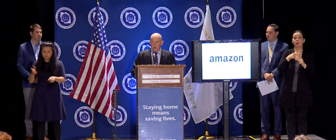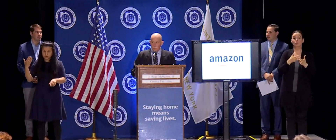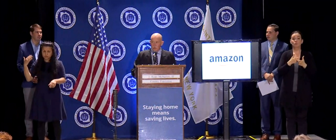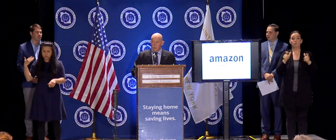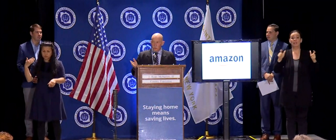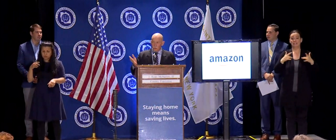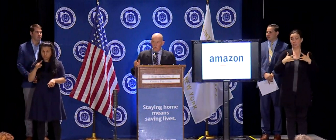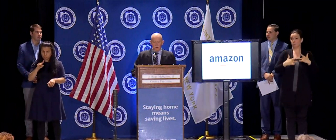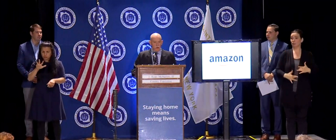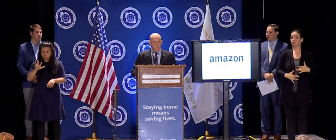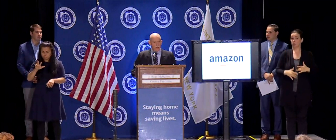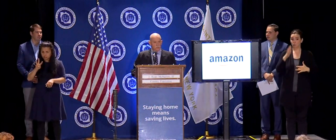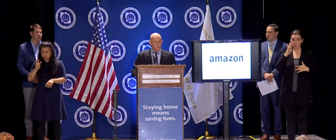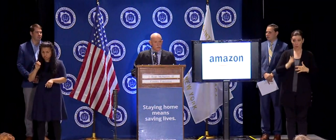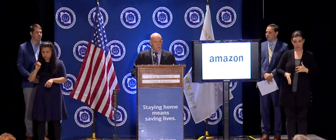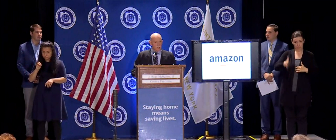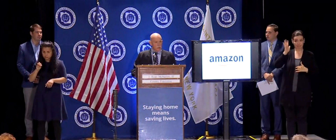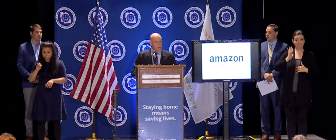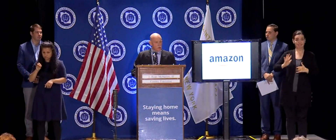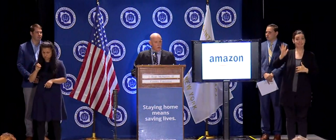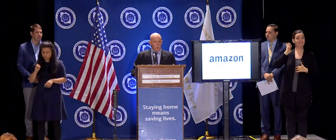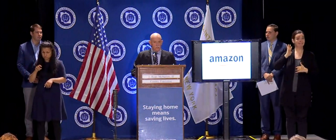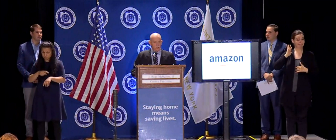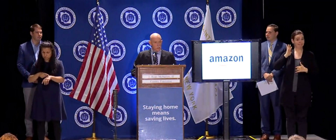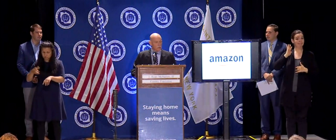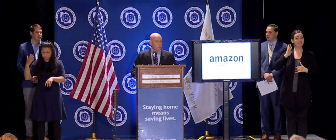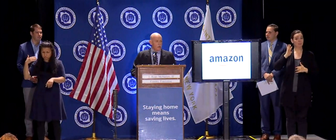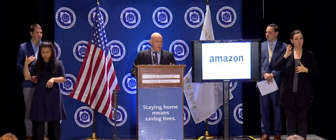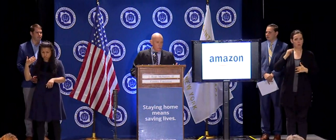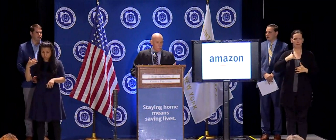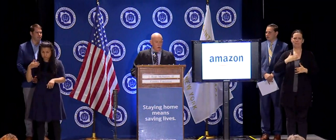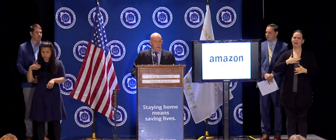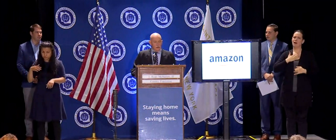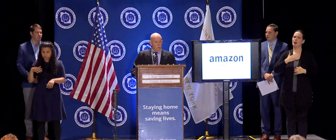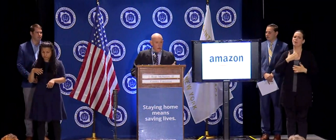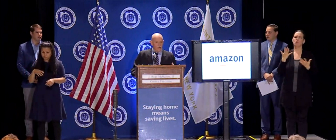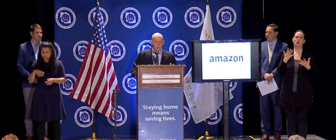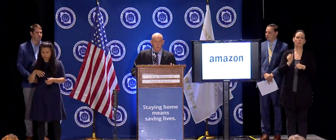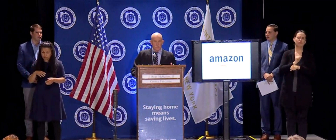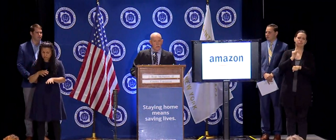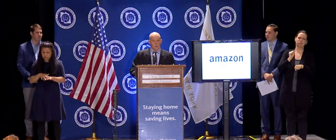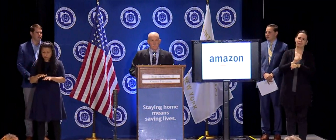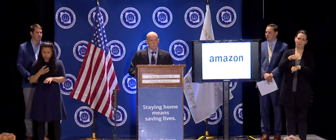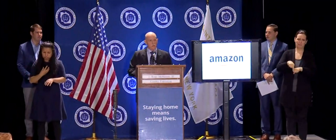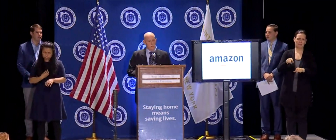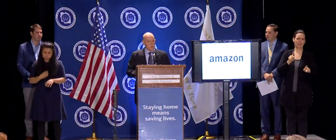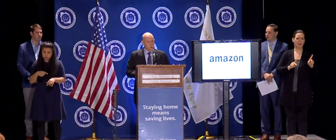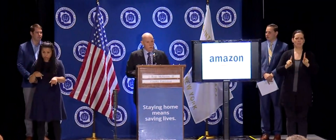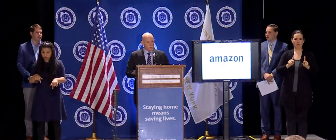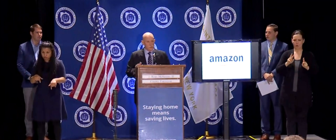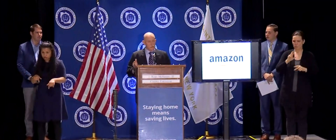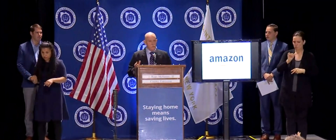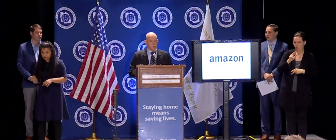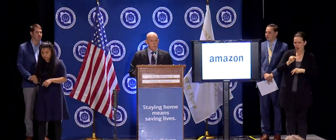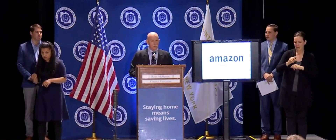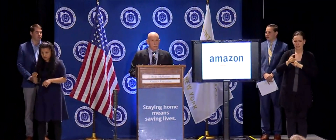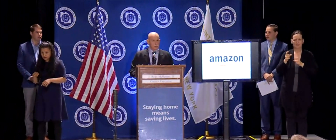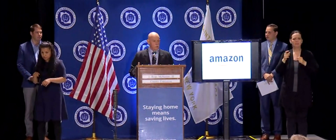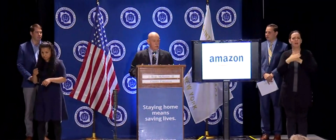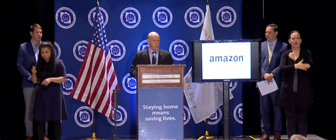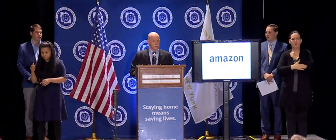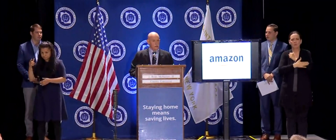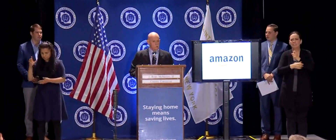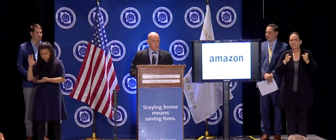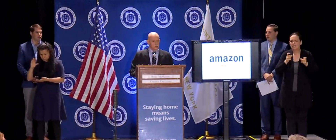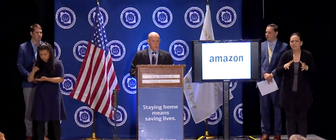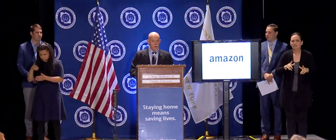It's been my pleasure to work with Bob Petrovich and the economic development team. And what Ryan's put together has been an incredible team that's just